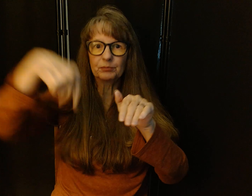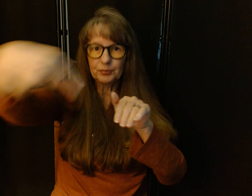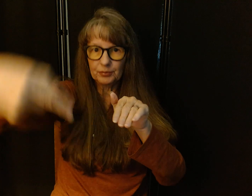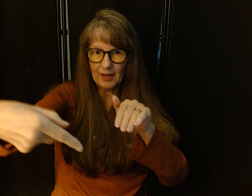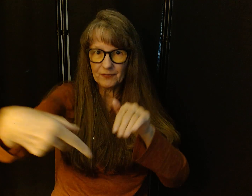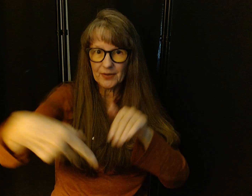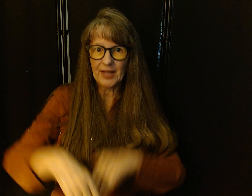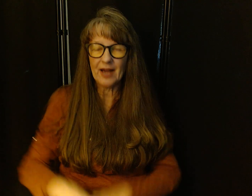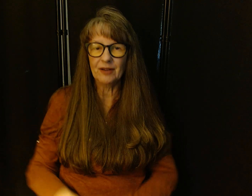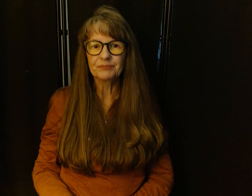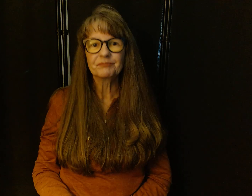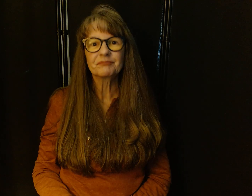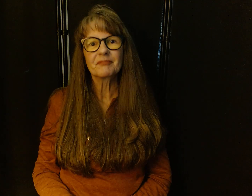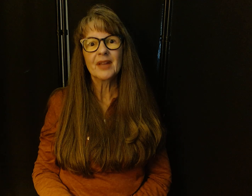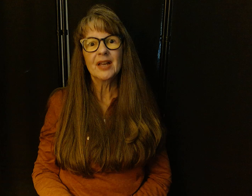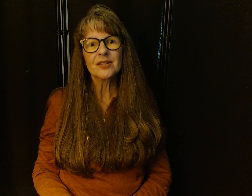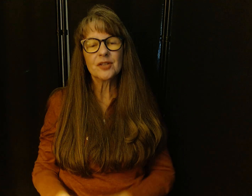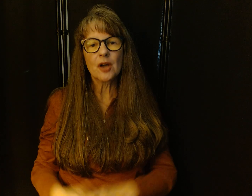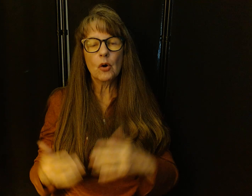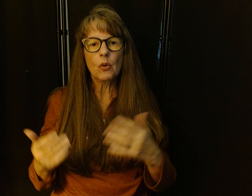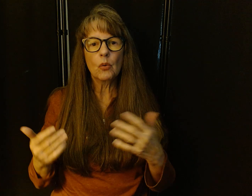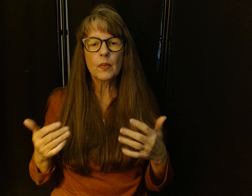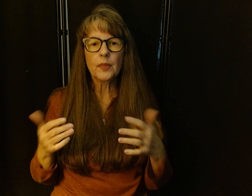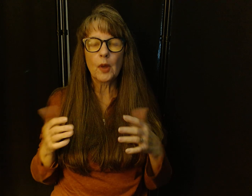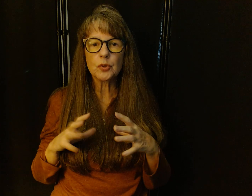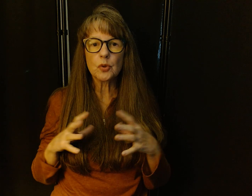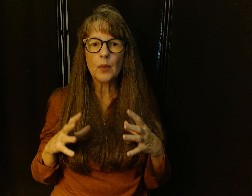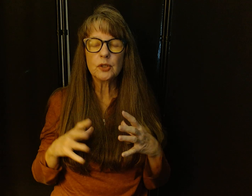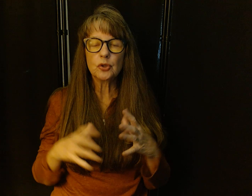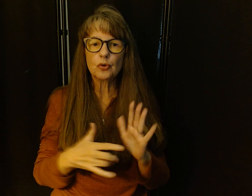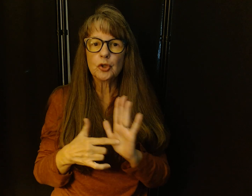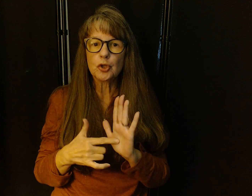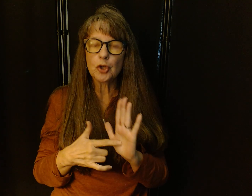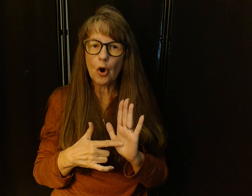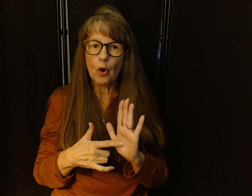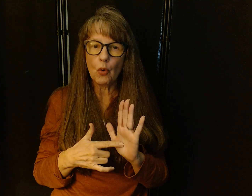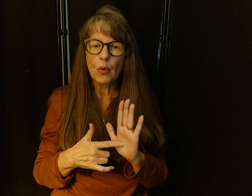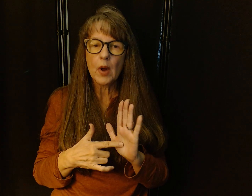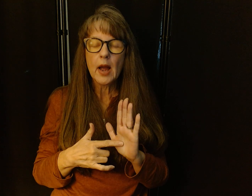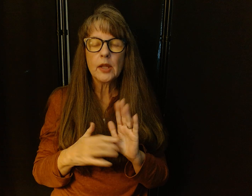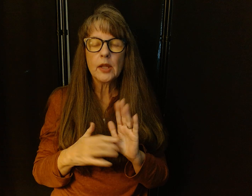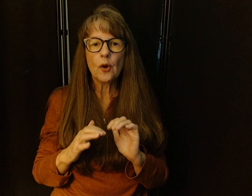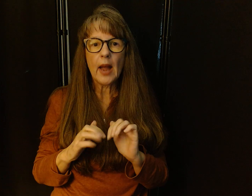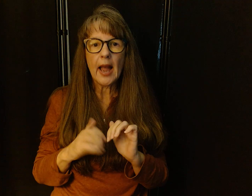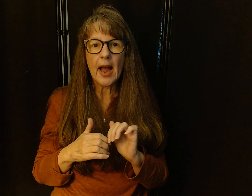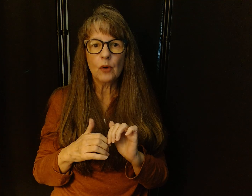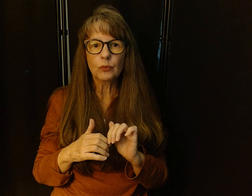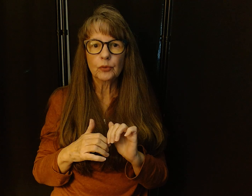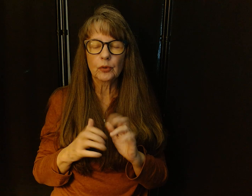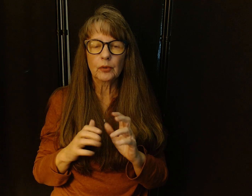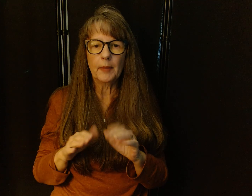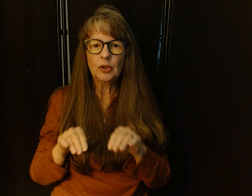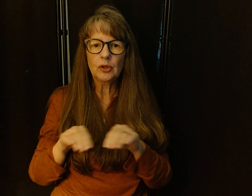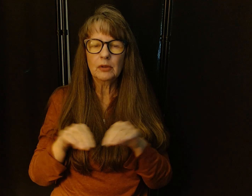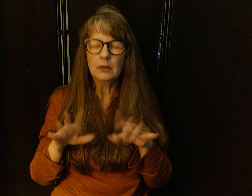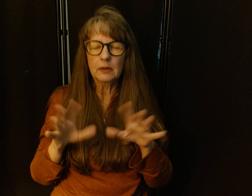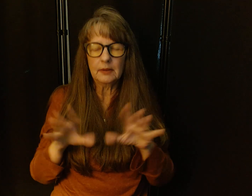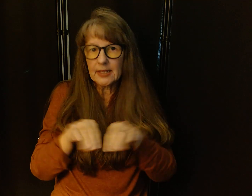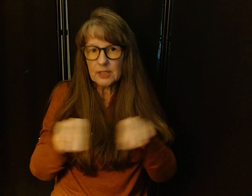I fell down. So those are the ways that you could show, how that's just how you